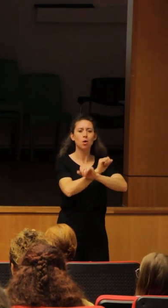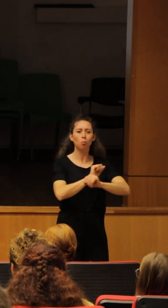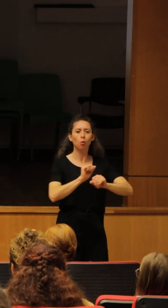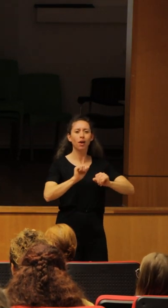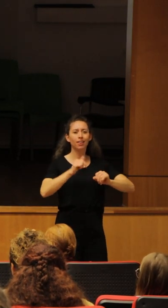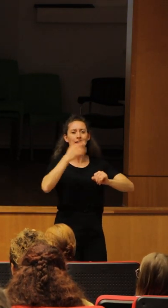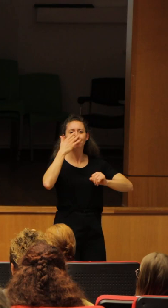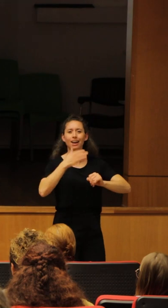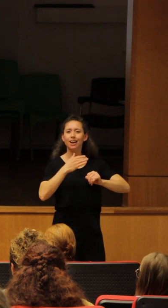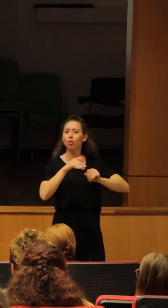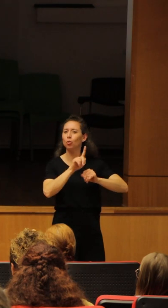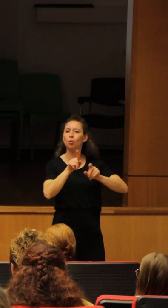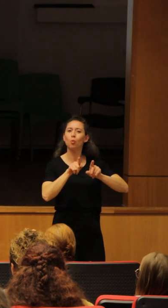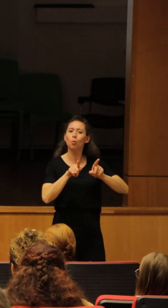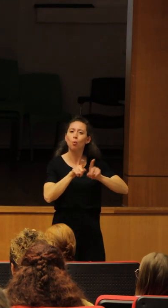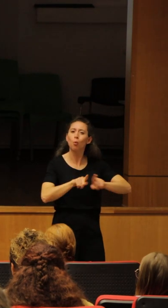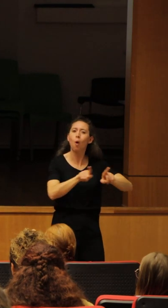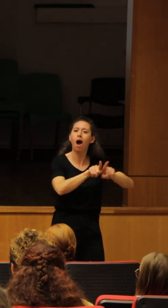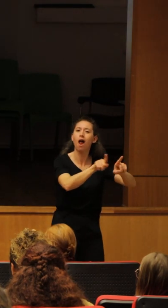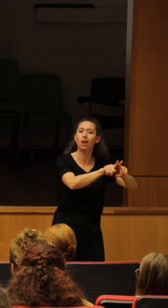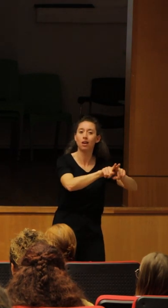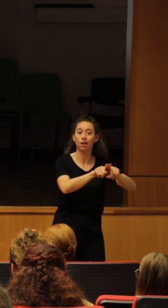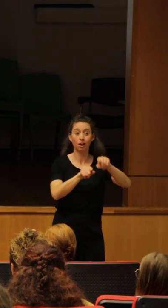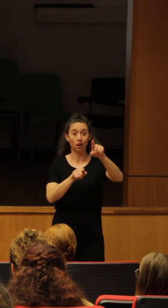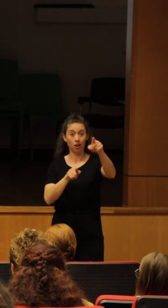sale de lo lineal.